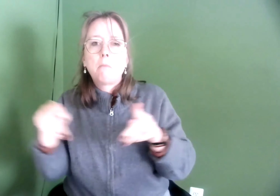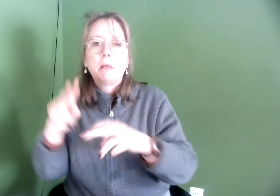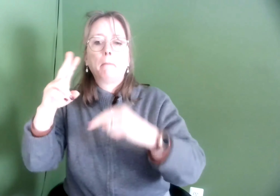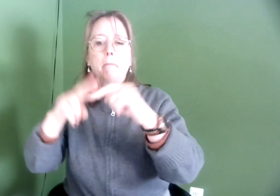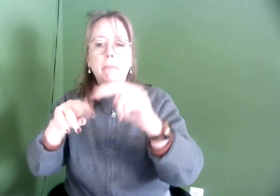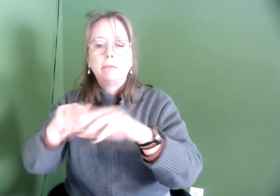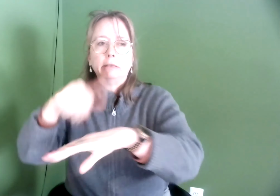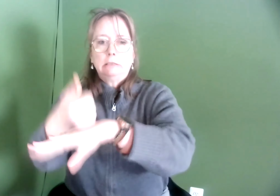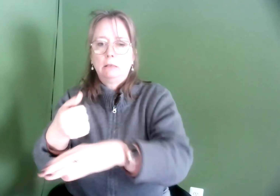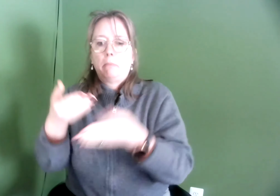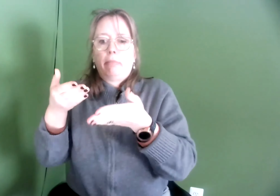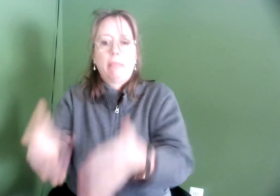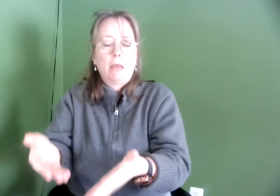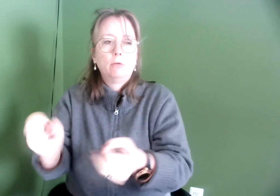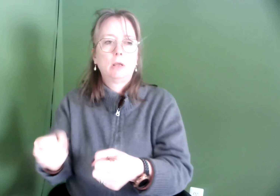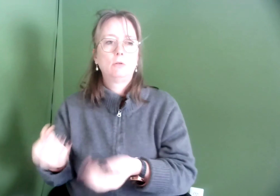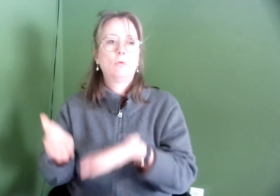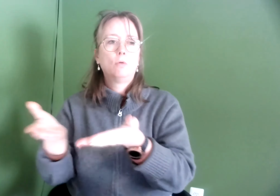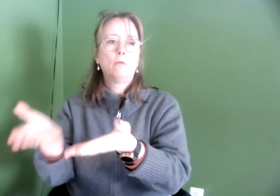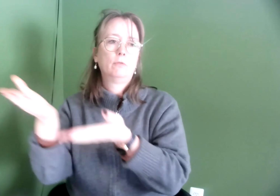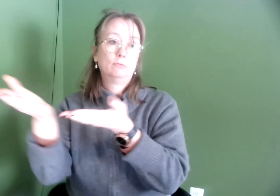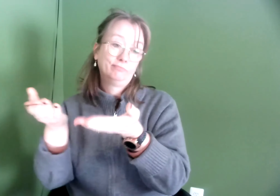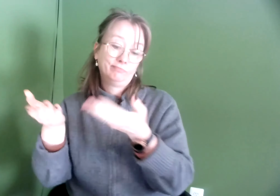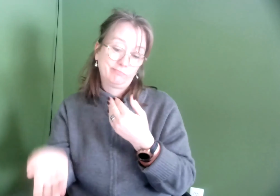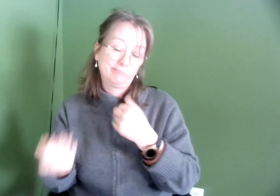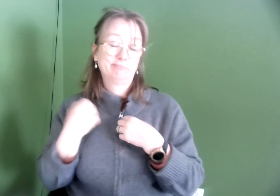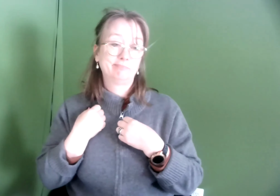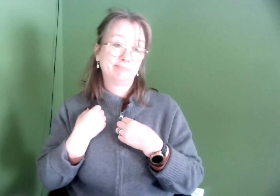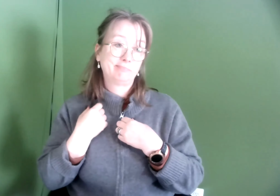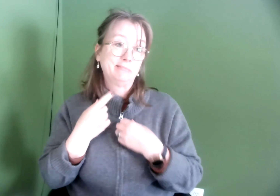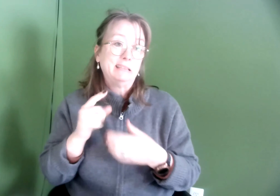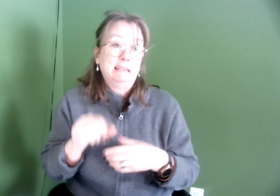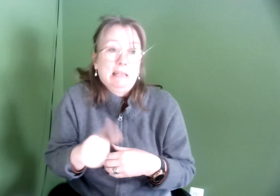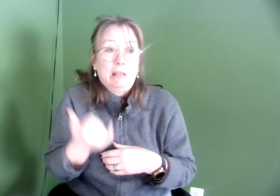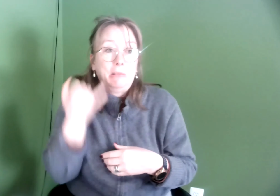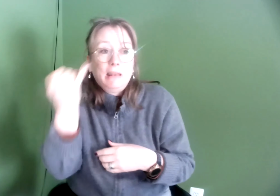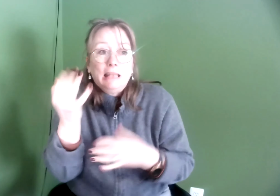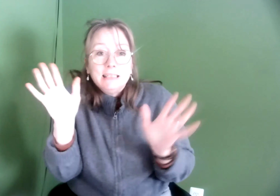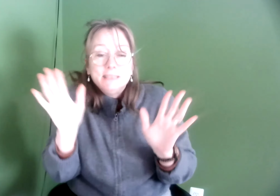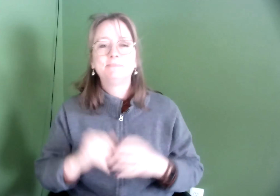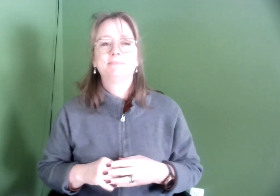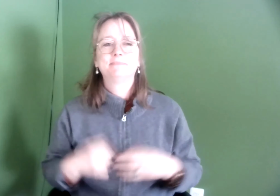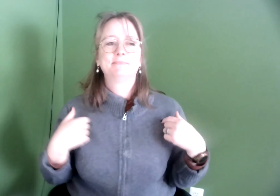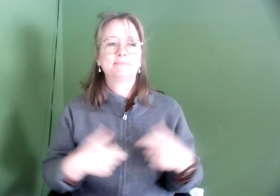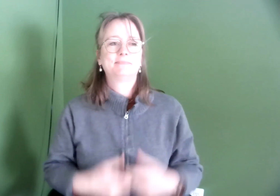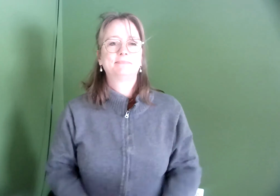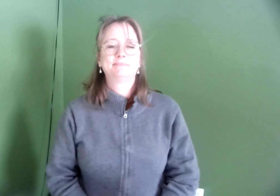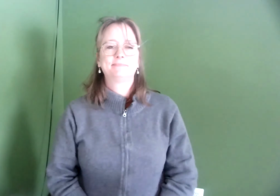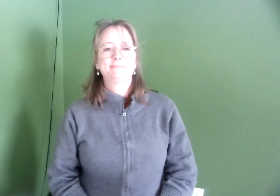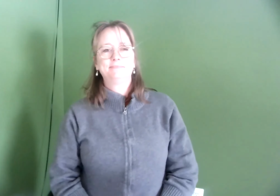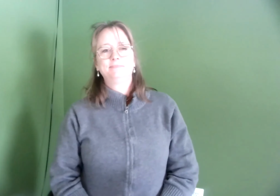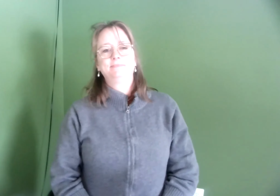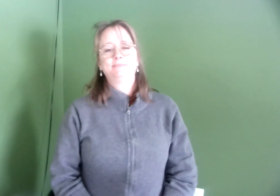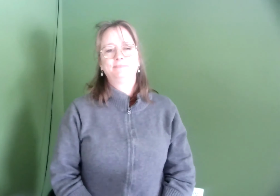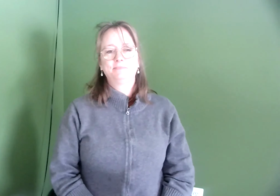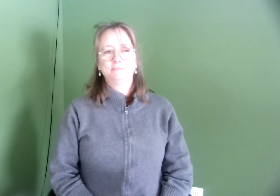them to offer their services. Just another thought, Robin. Sí, muy apasionado. Yo dispense que hable tanto,